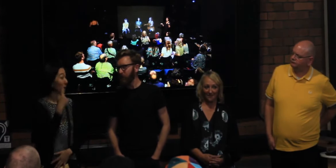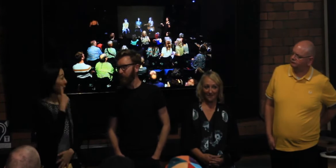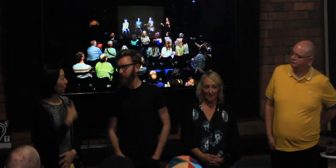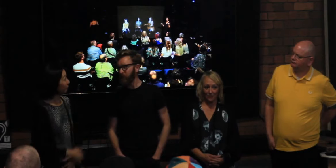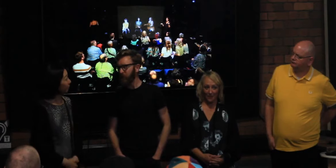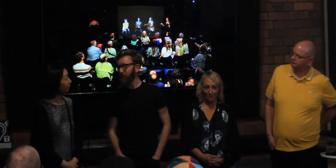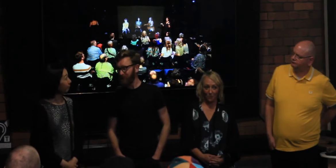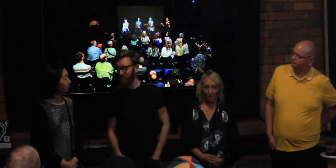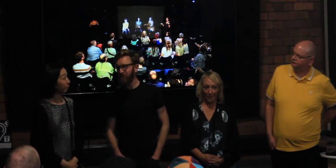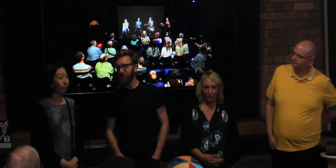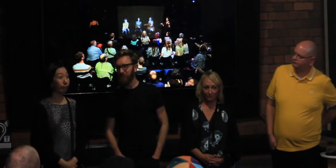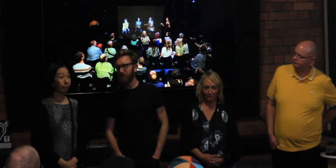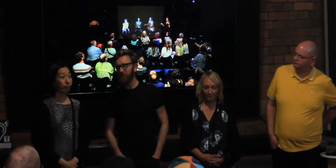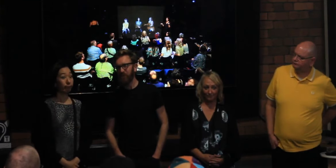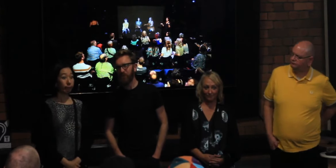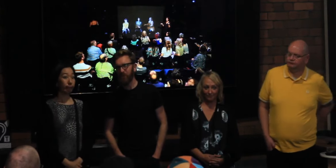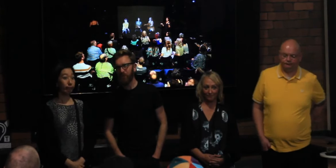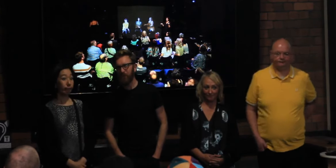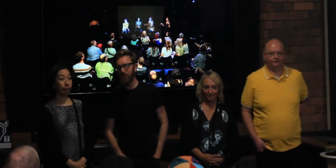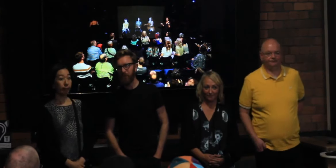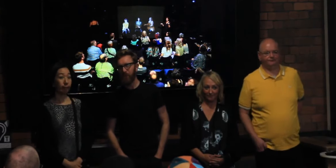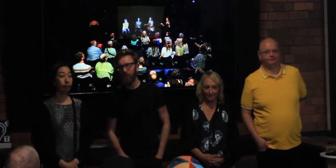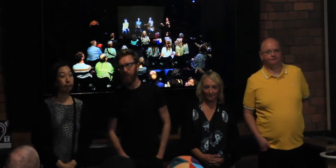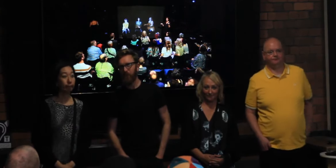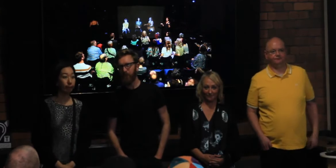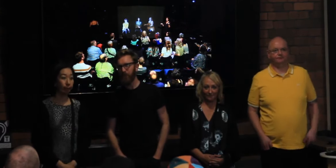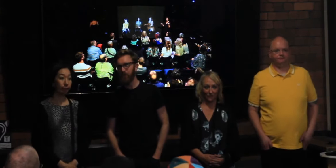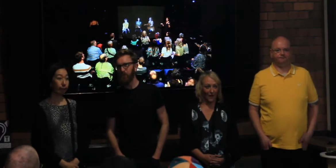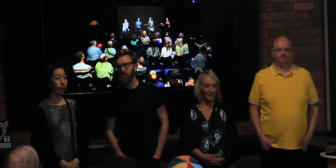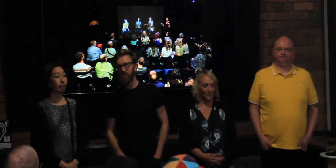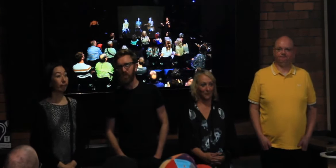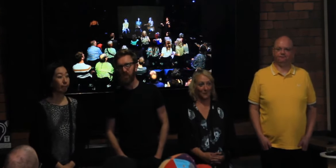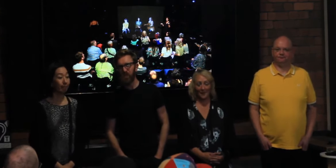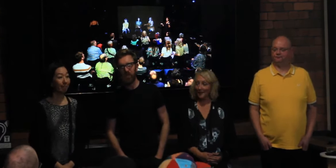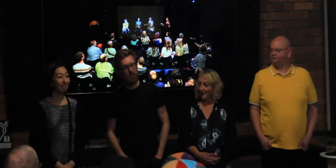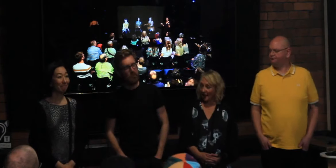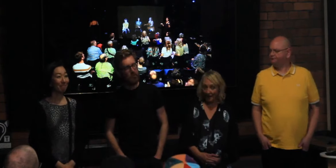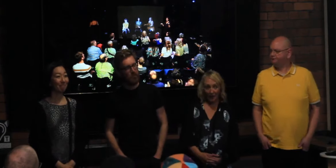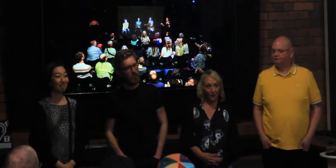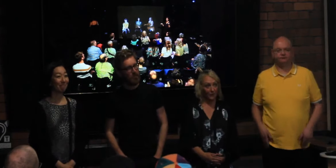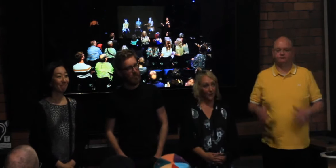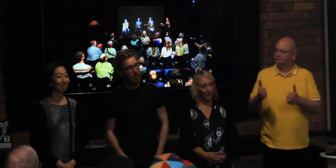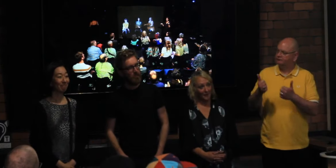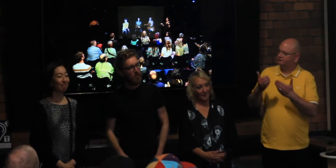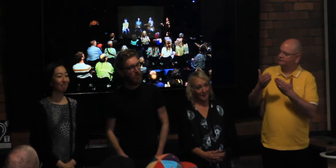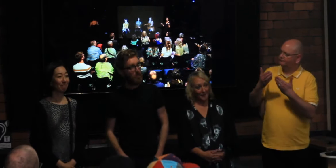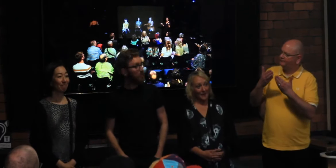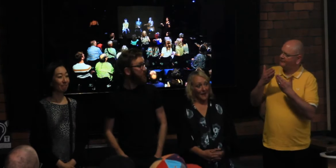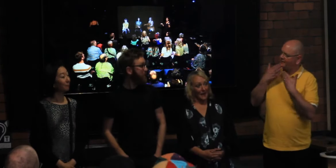care over it, but I think it has been absolutely worth it. Thank you.